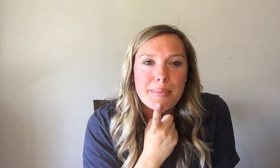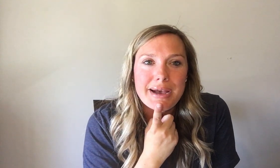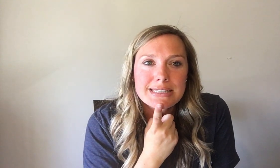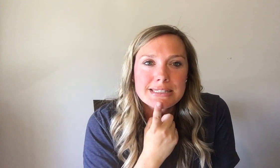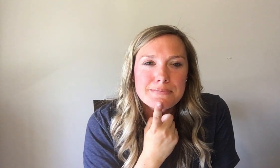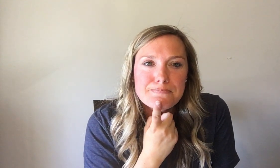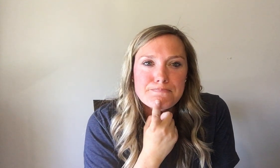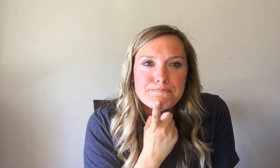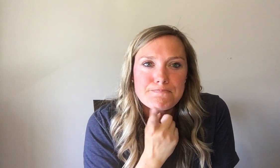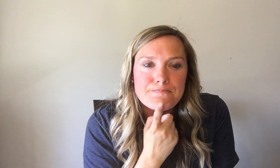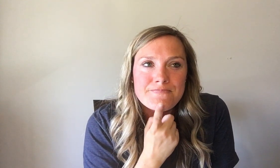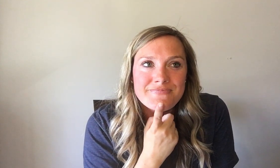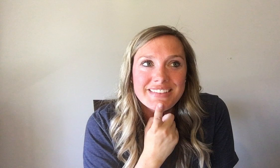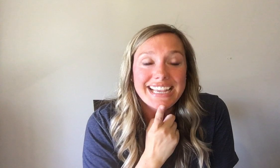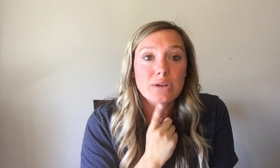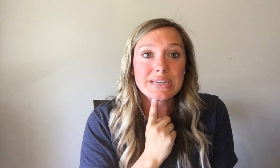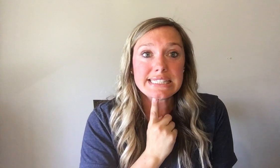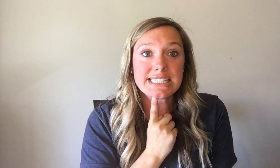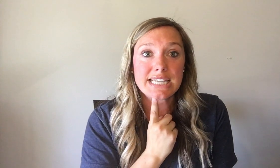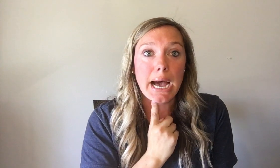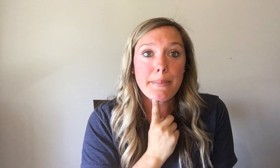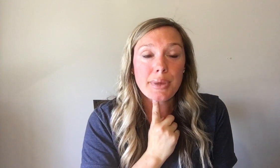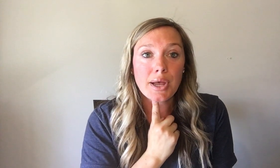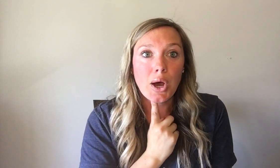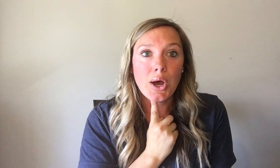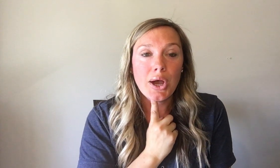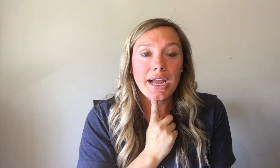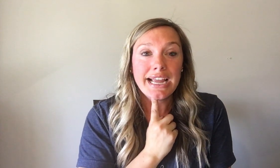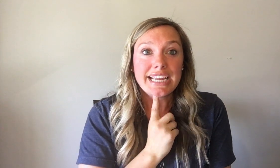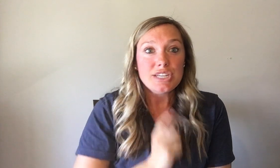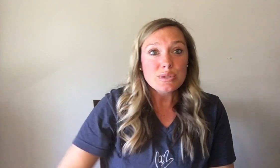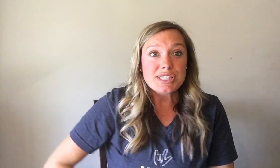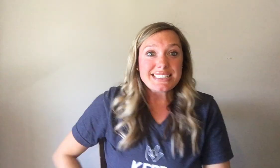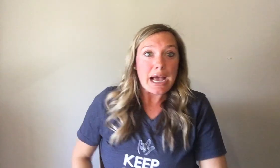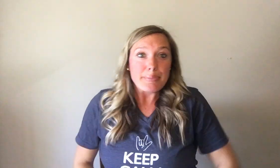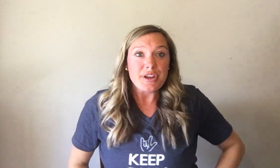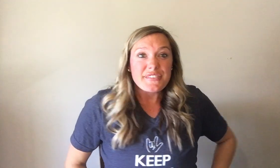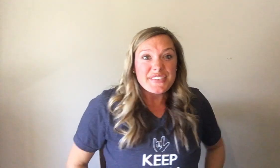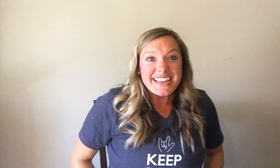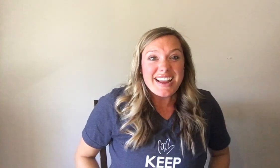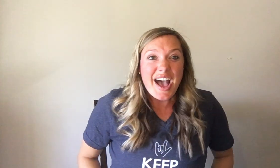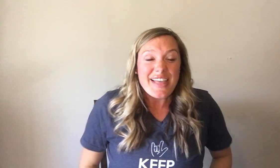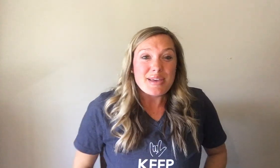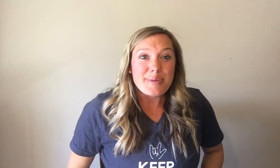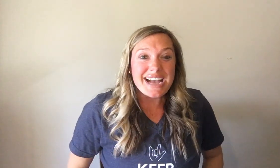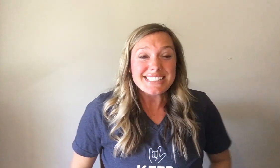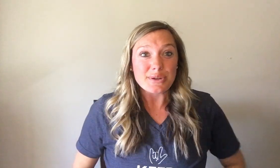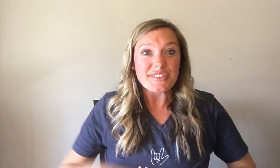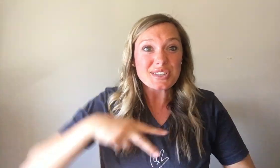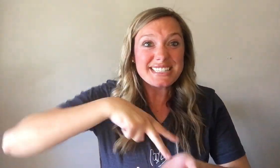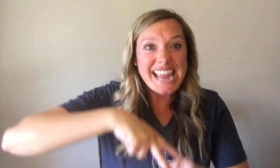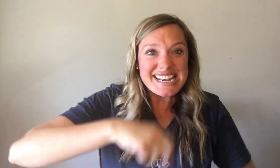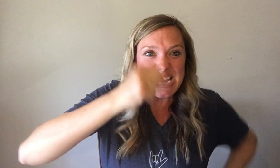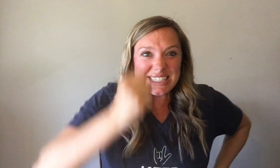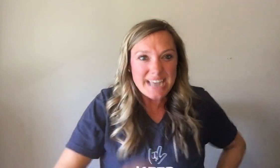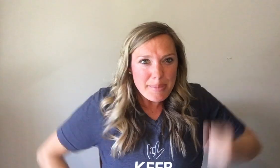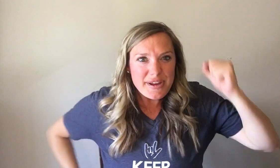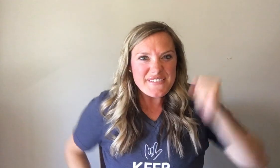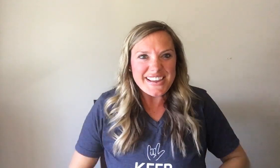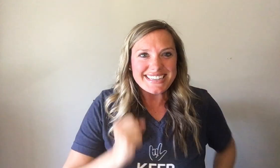bus. Can we stomp? Can you stomp your feet on the bus? So if you're standing, stomp your feet.